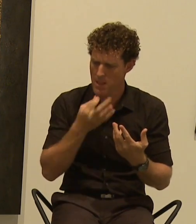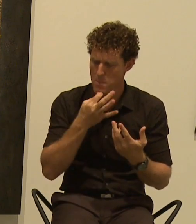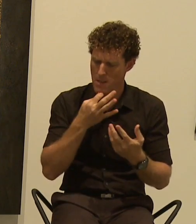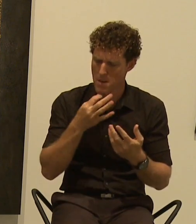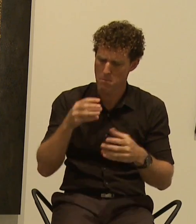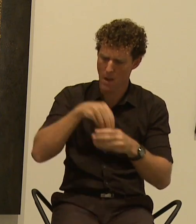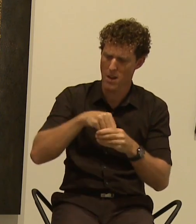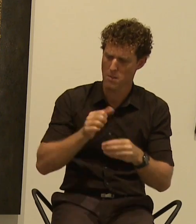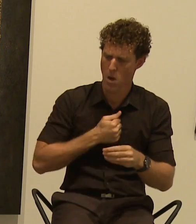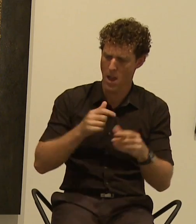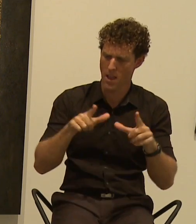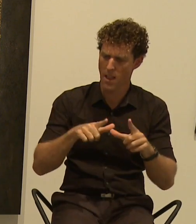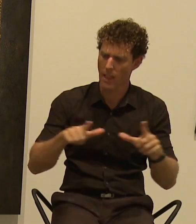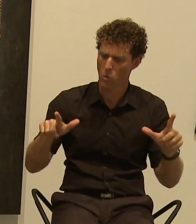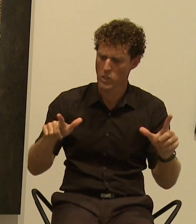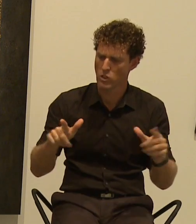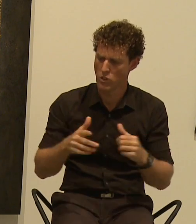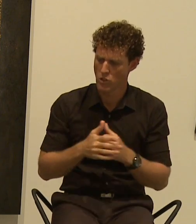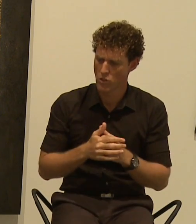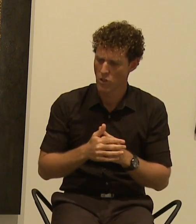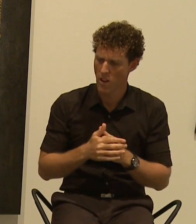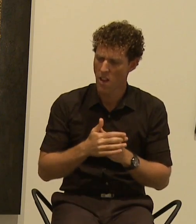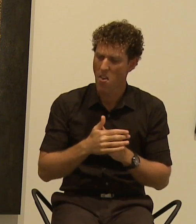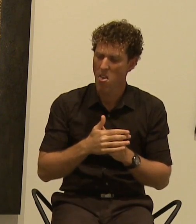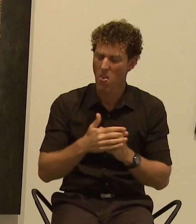language, and this